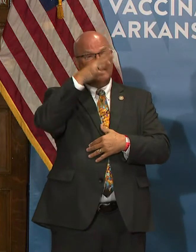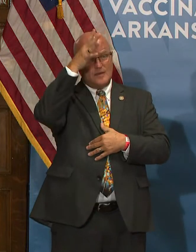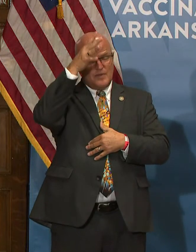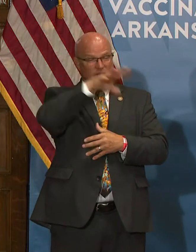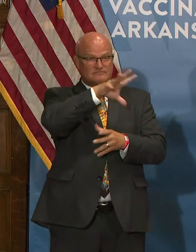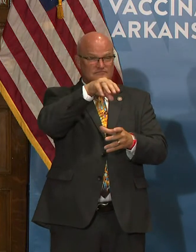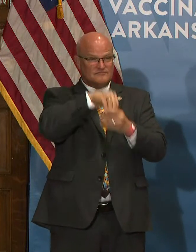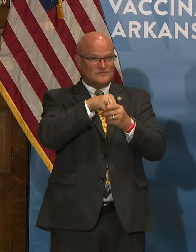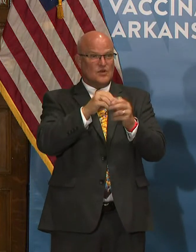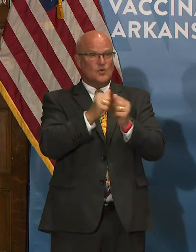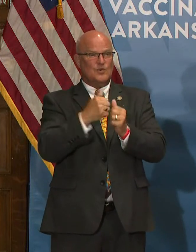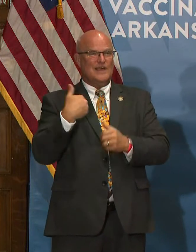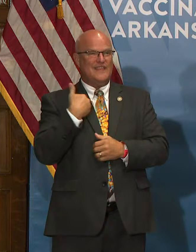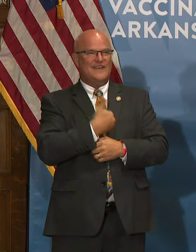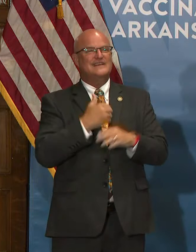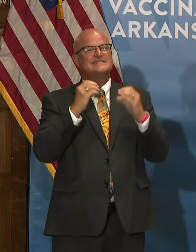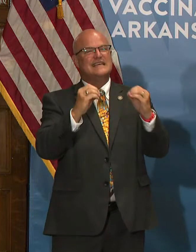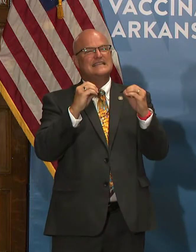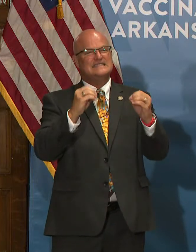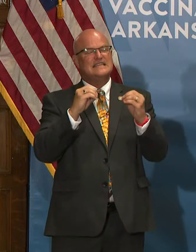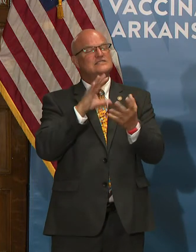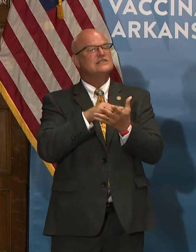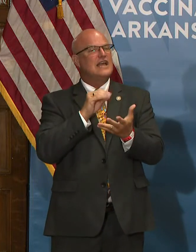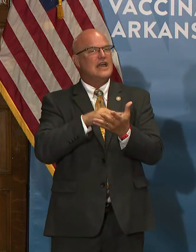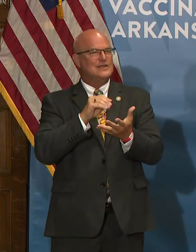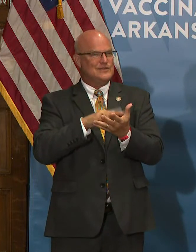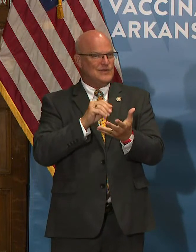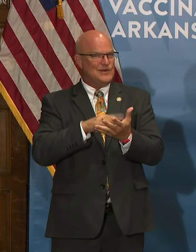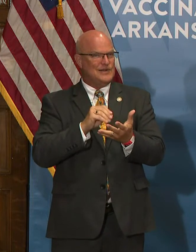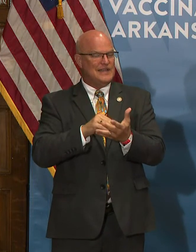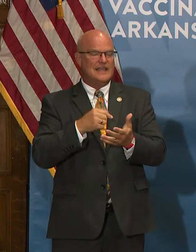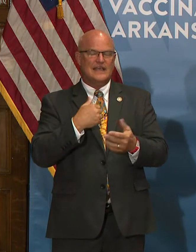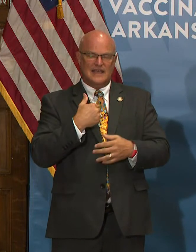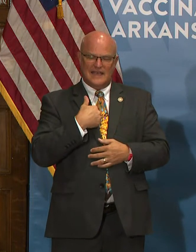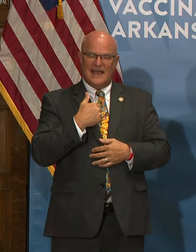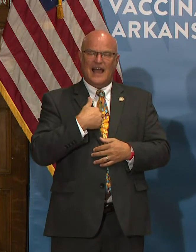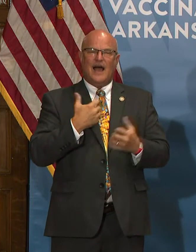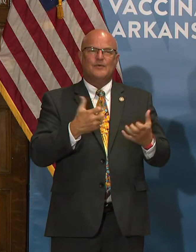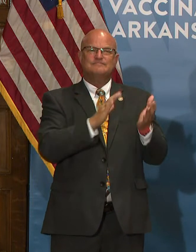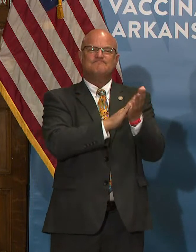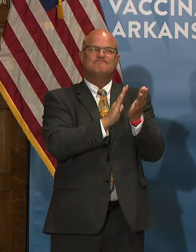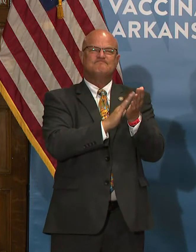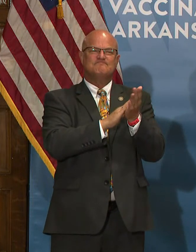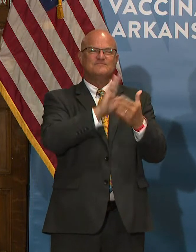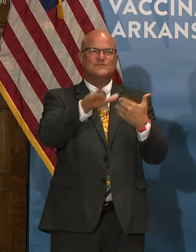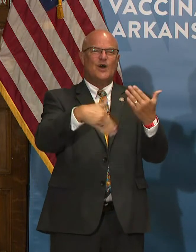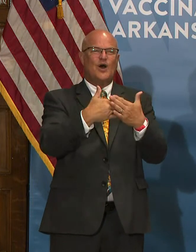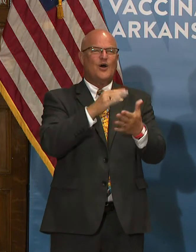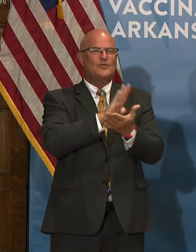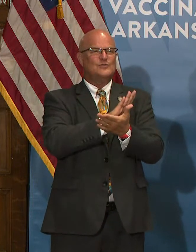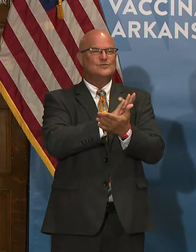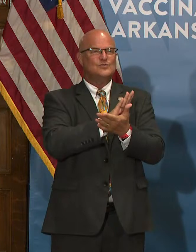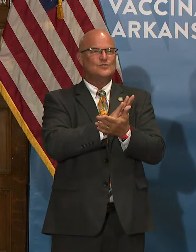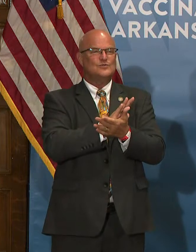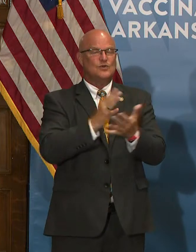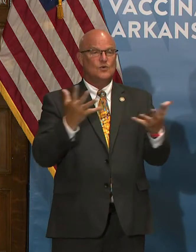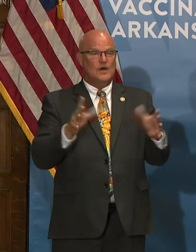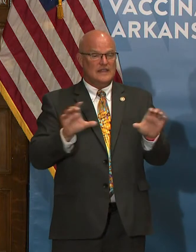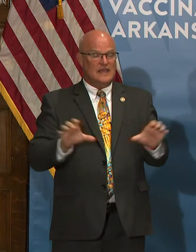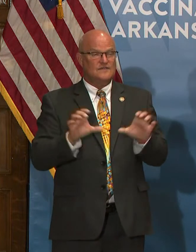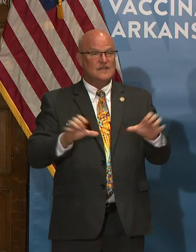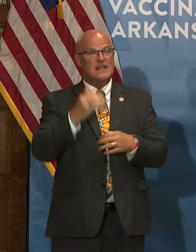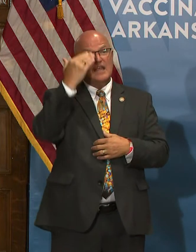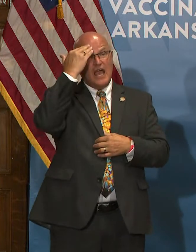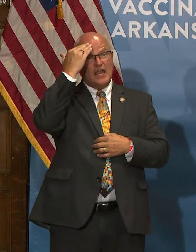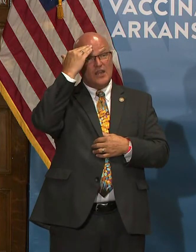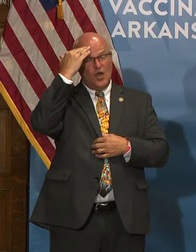engaged with us in teaching and learning. And I just want to commend all of our schools for the efforts that they've made and know that